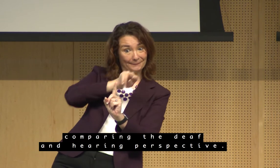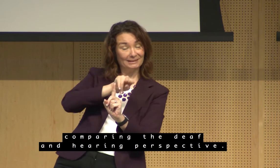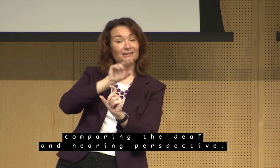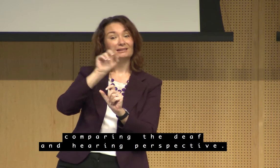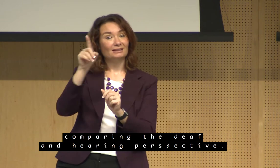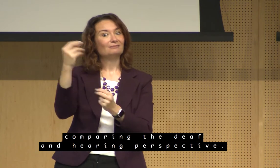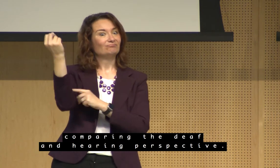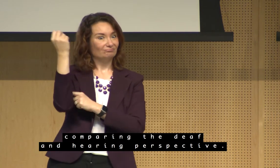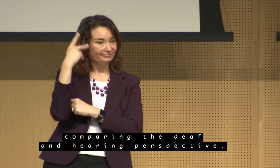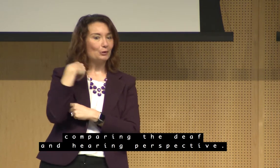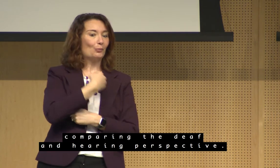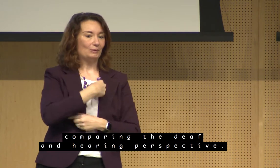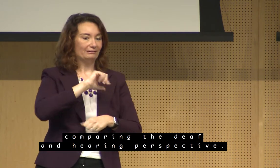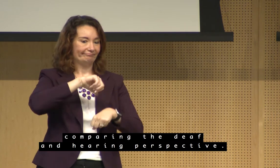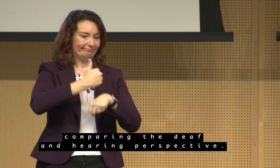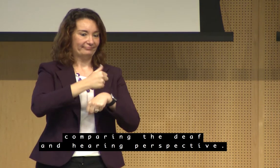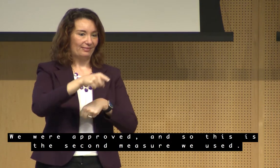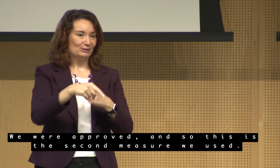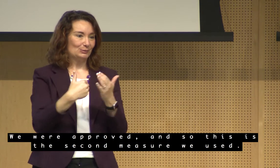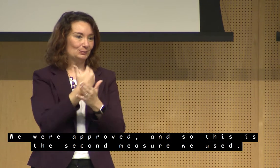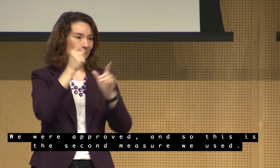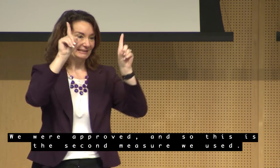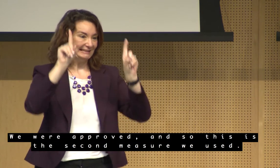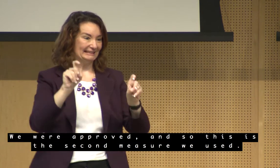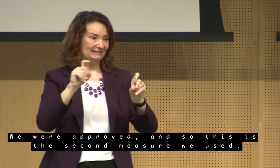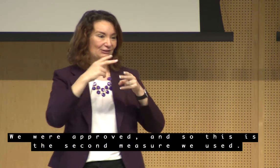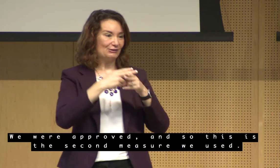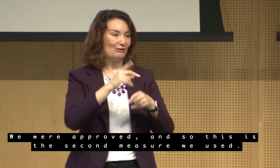Comparing the deaf and hearing perspective, we were approved, and so this is